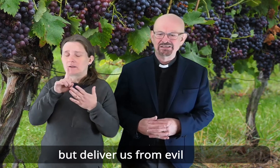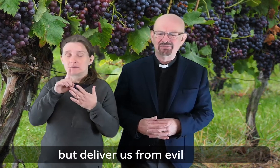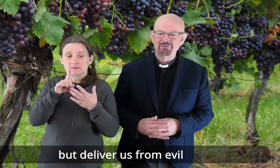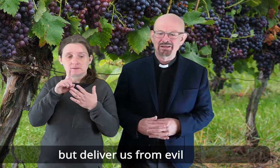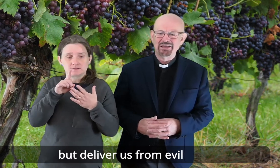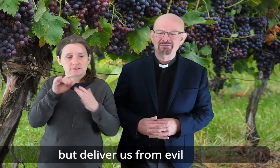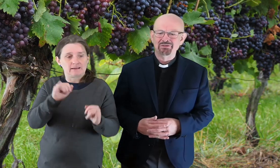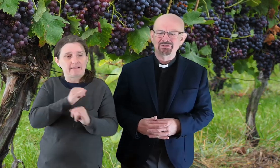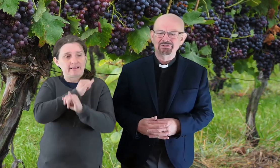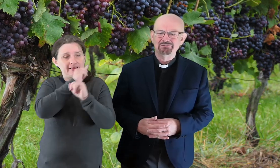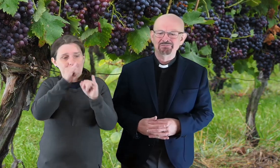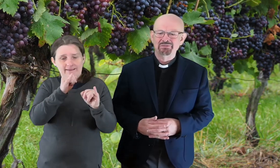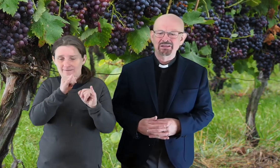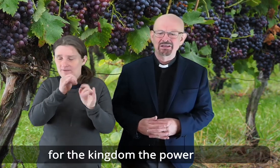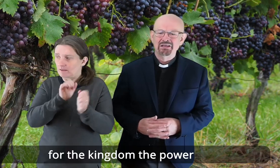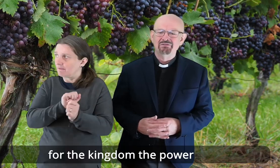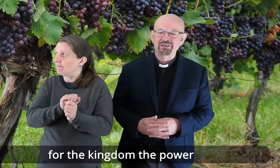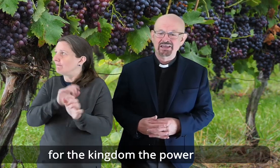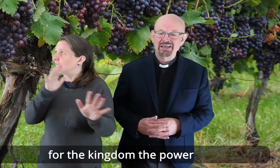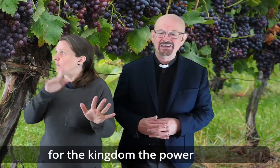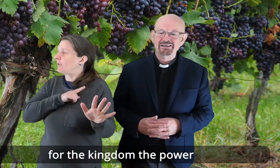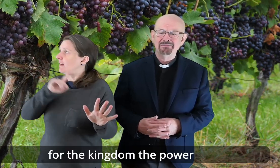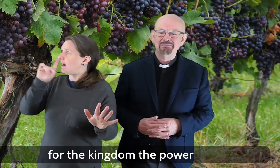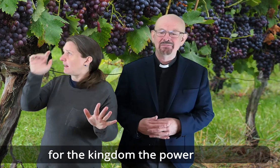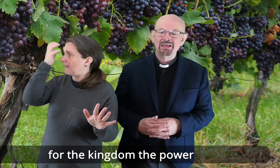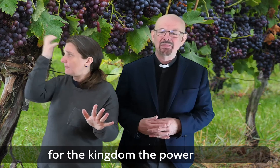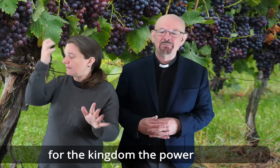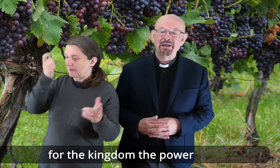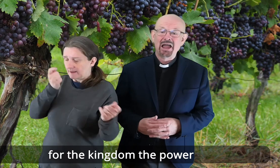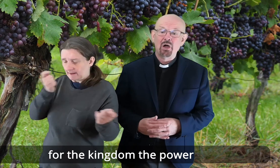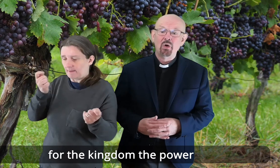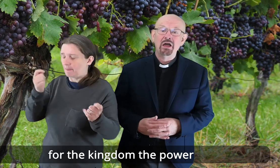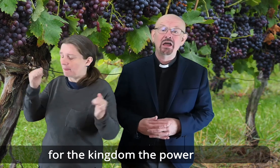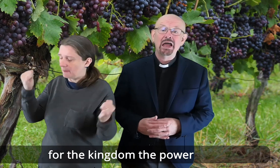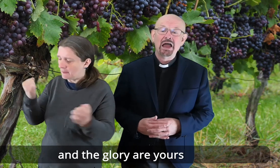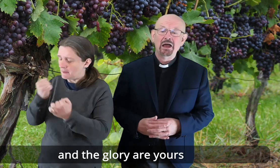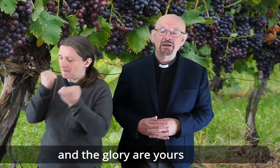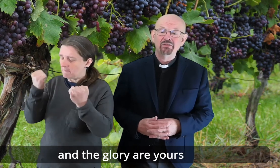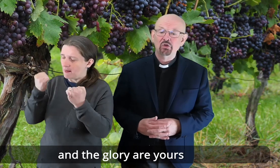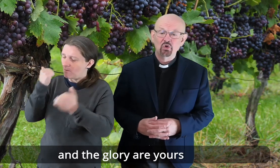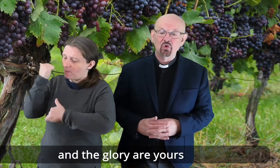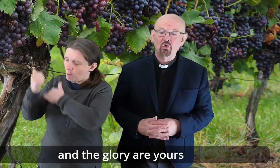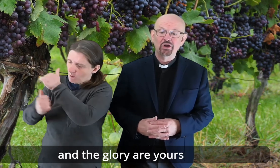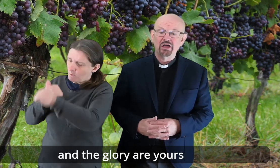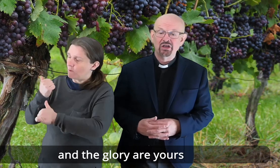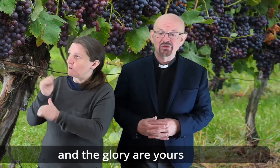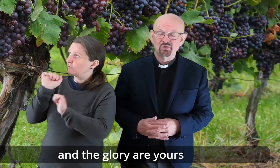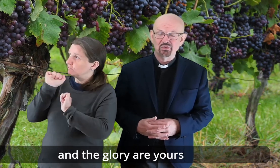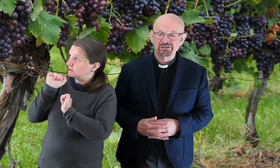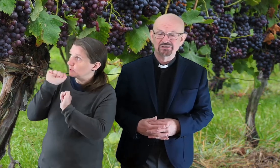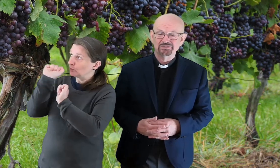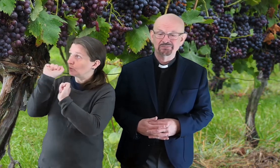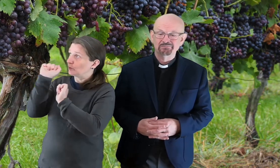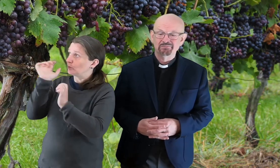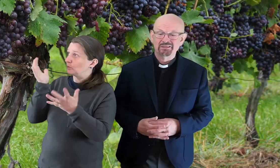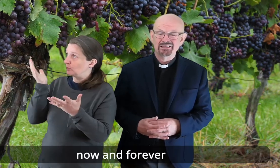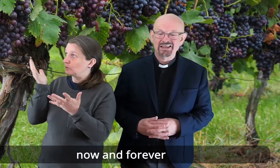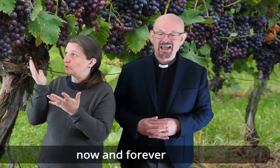from evil. For the kingdom, the power and the glory are yours, now